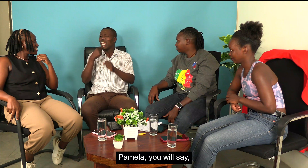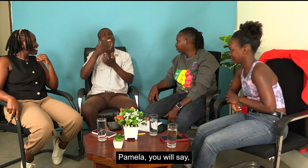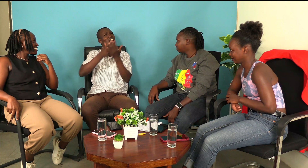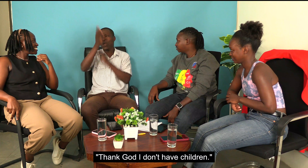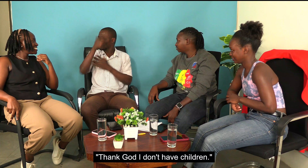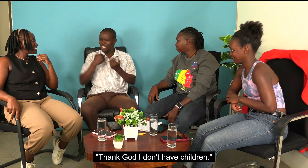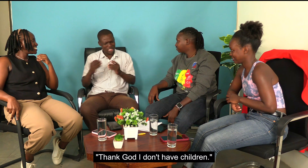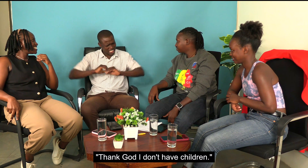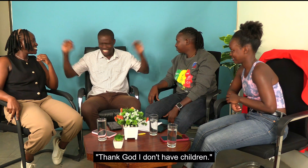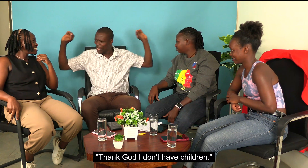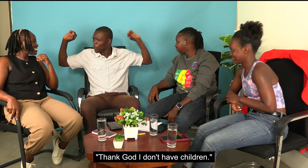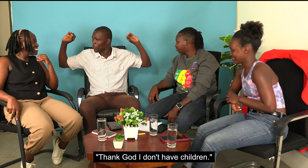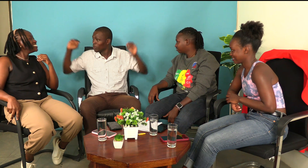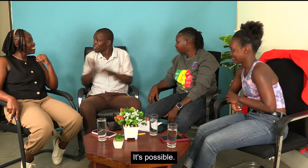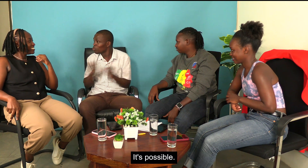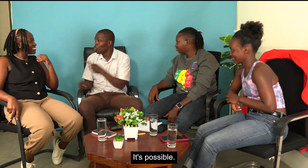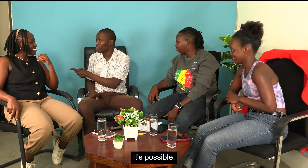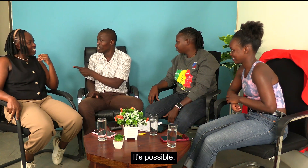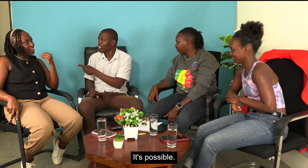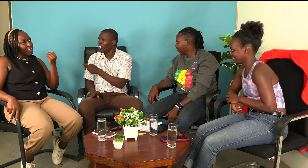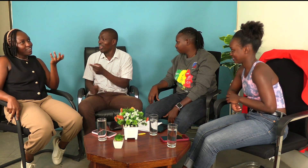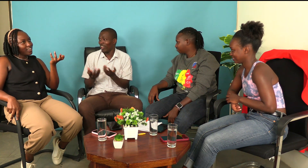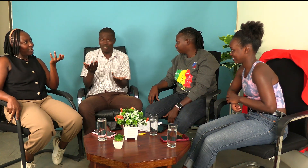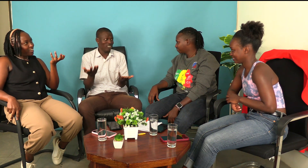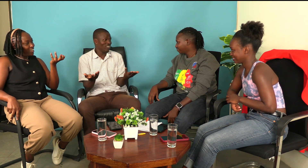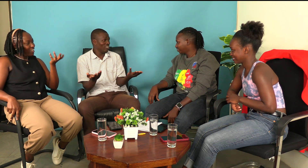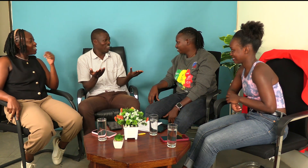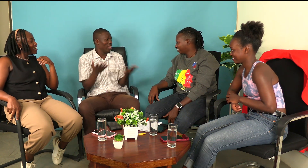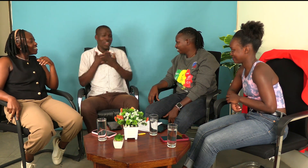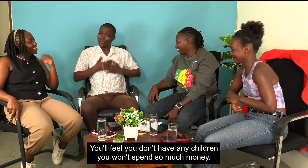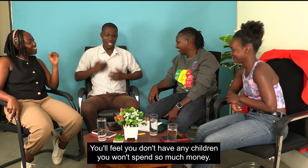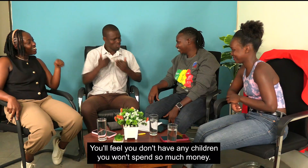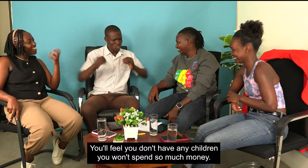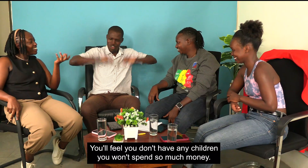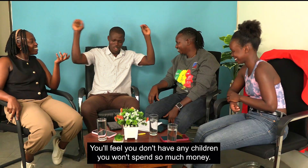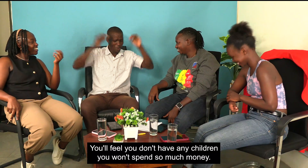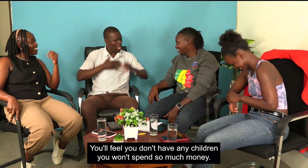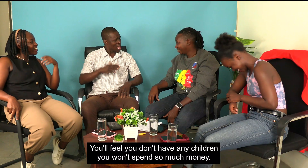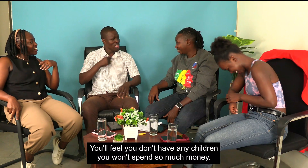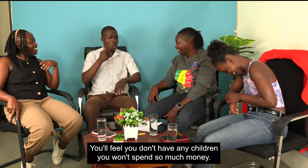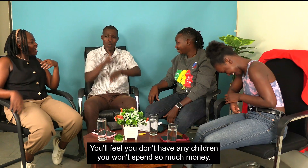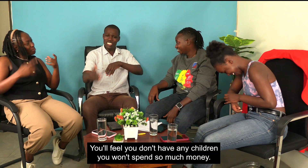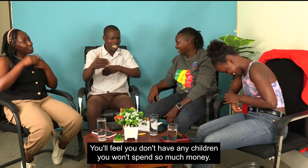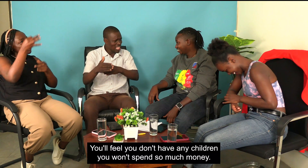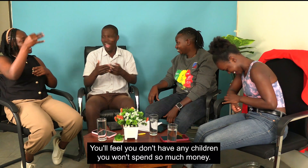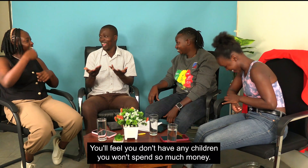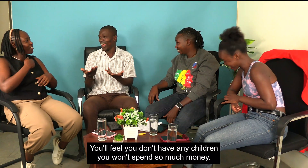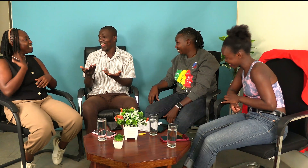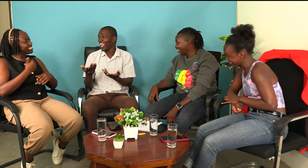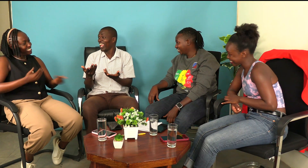term. You just thank God that you don't have children. You see? Well, not really. I don't have children. I cannot waste